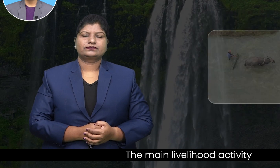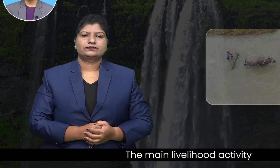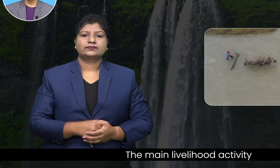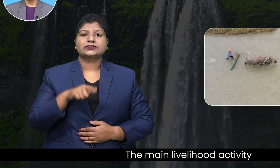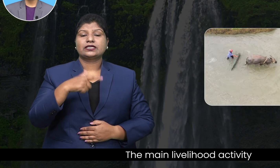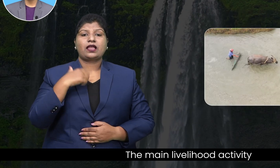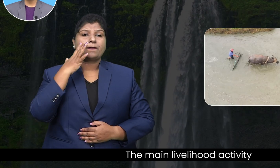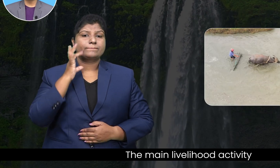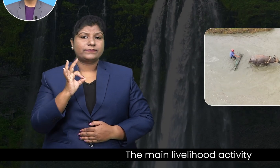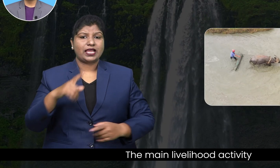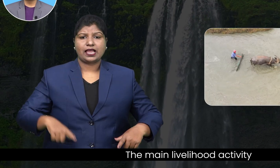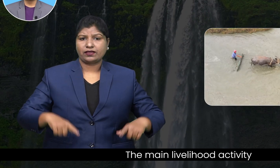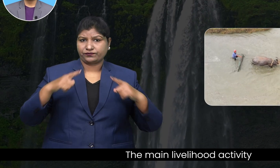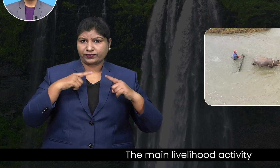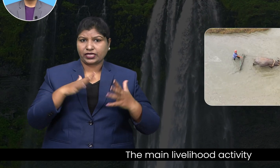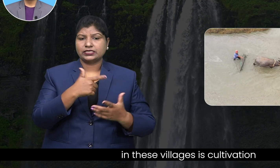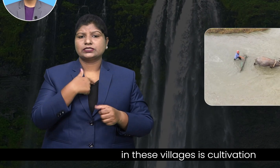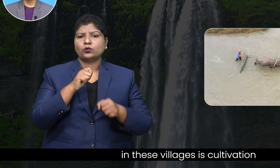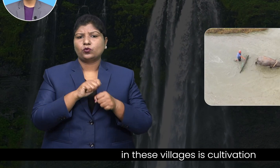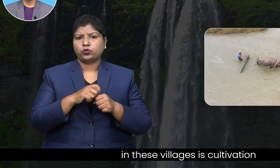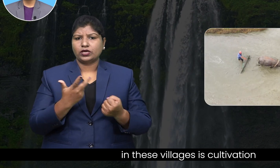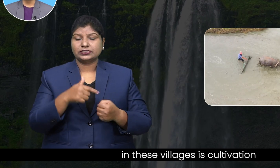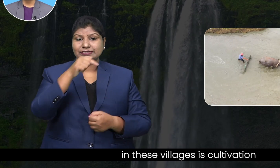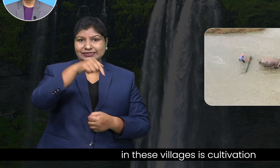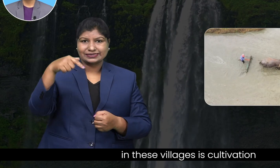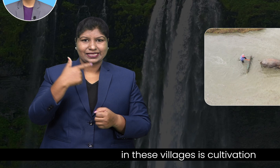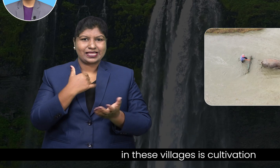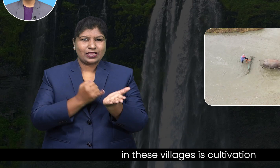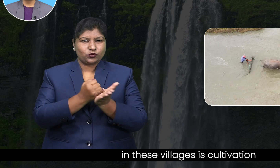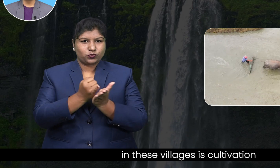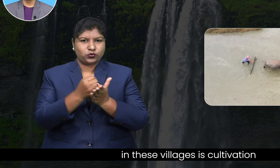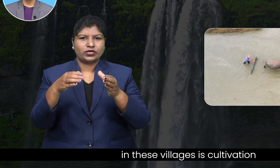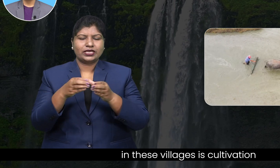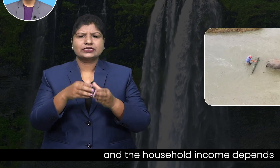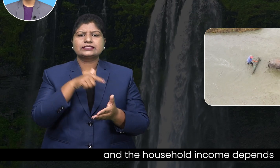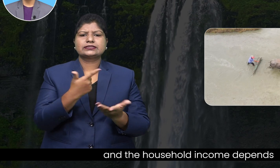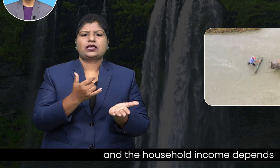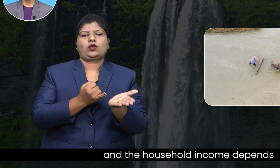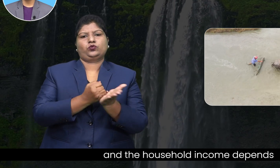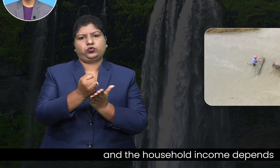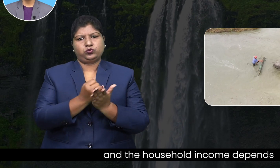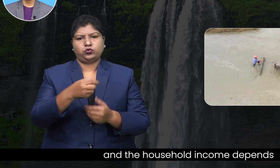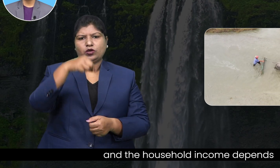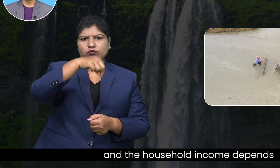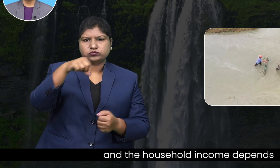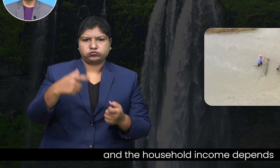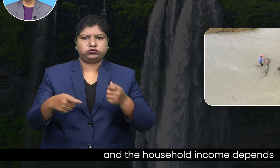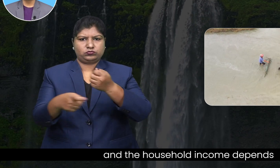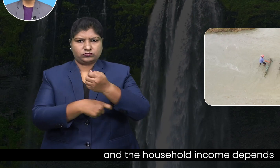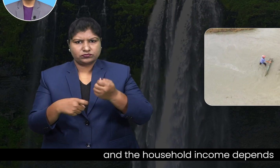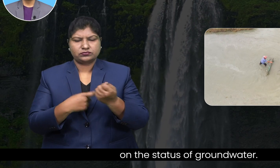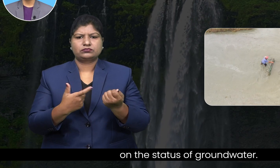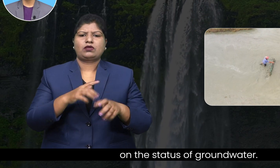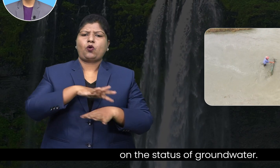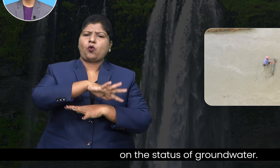The main livelihood activity in these villages is cultivation, and the household income